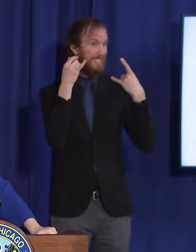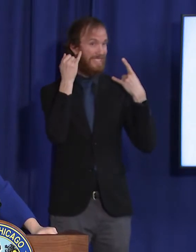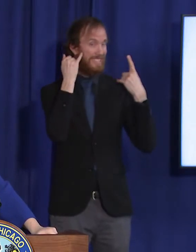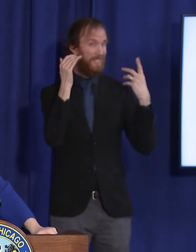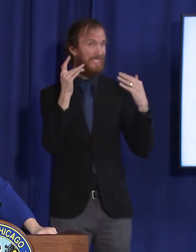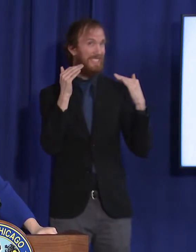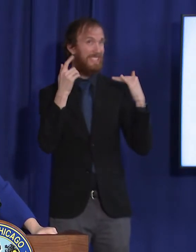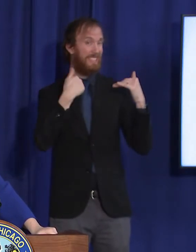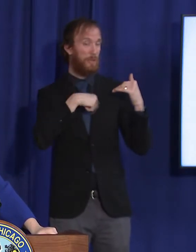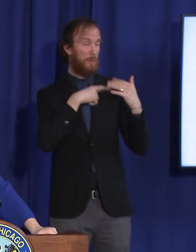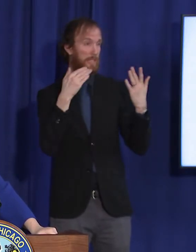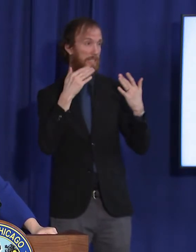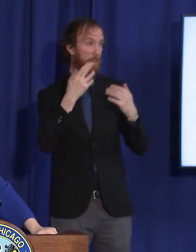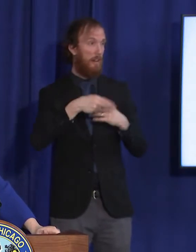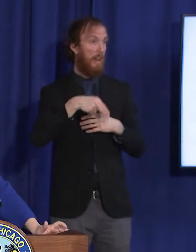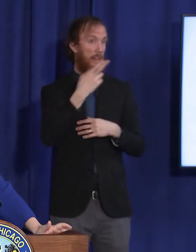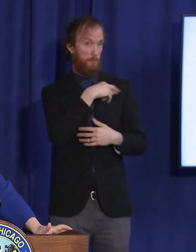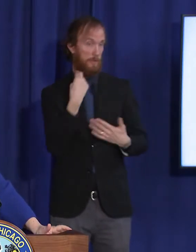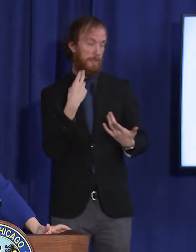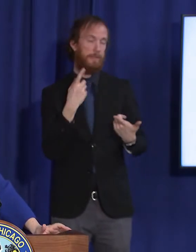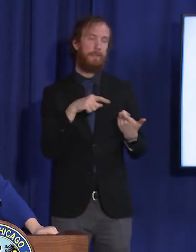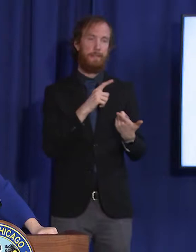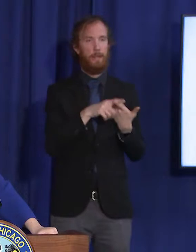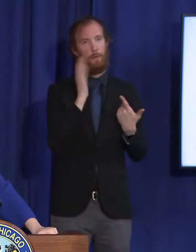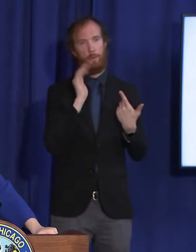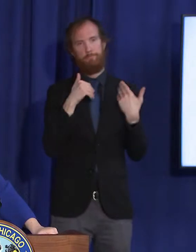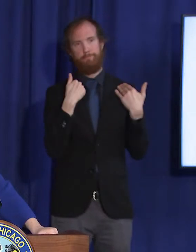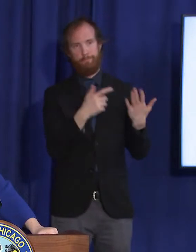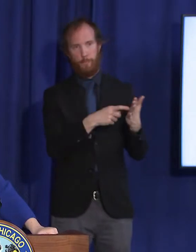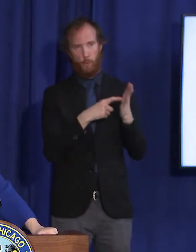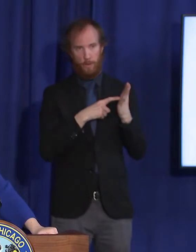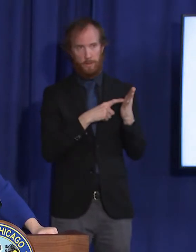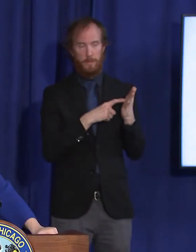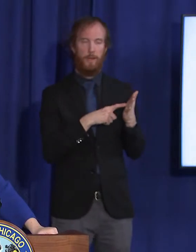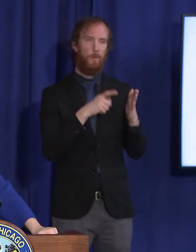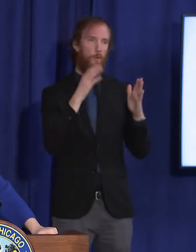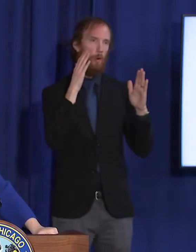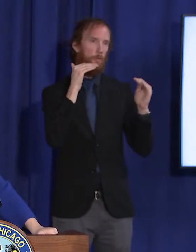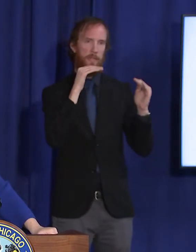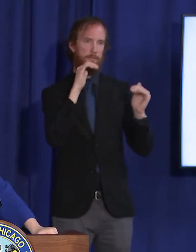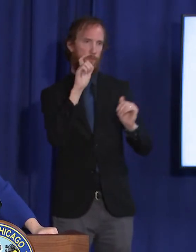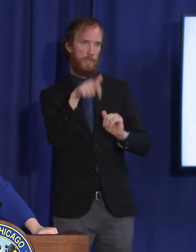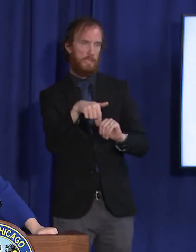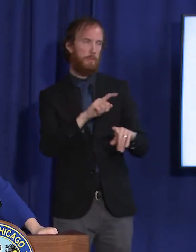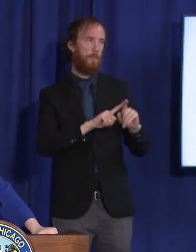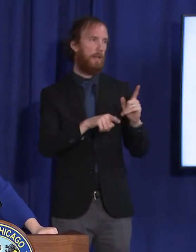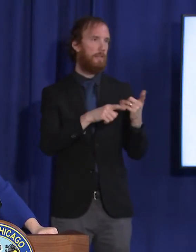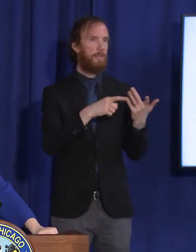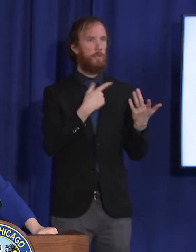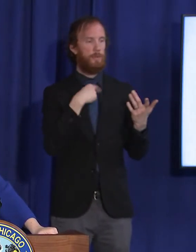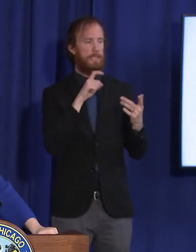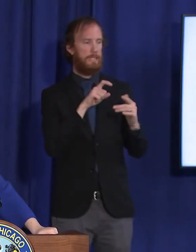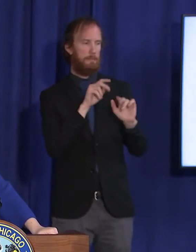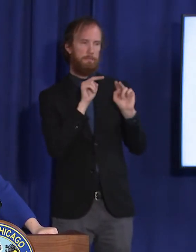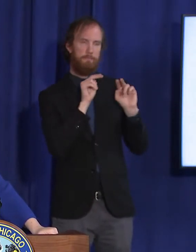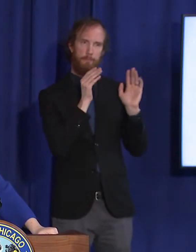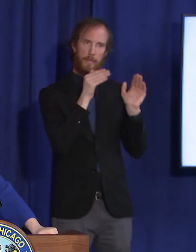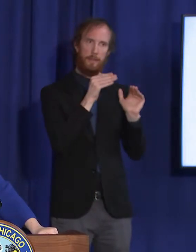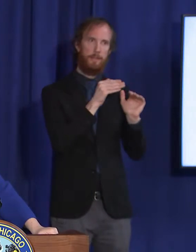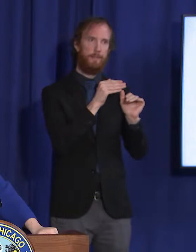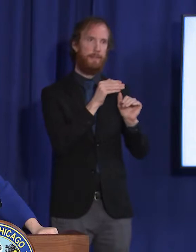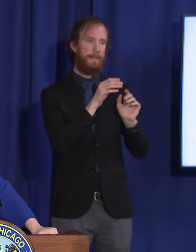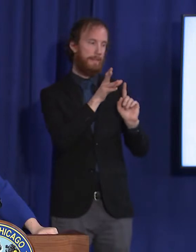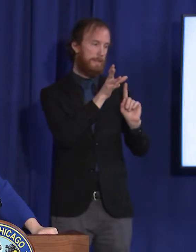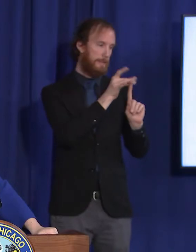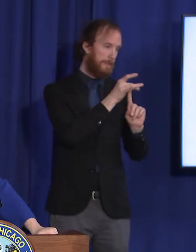would require them, just as we have done in the past. Hope we don't have to do it, but it would be based on cases, hospitalizations, et cetera, not just what we're seeing